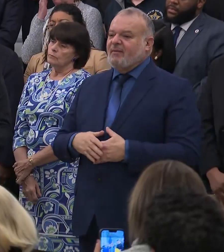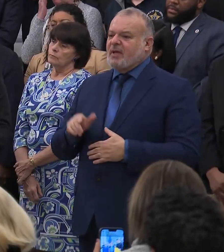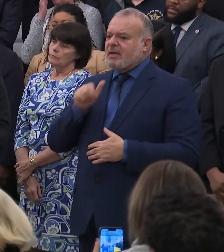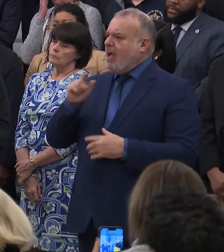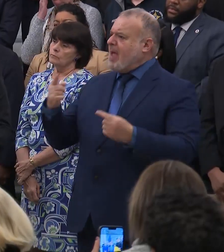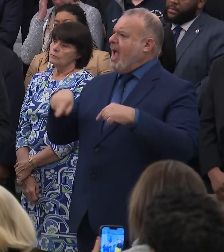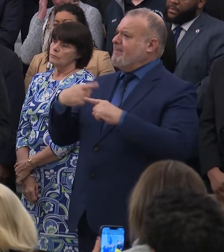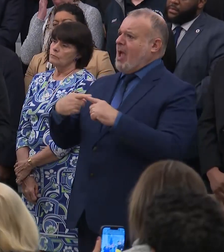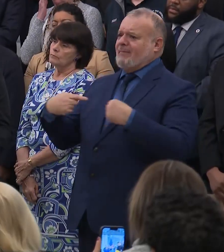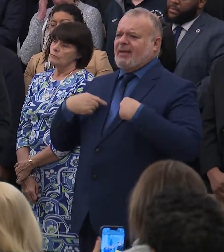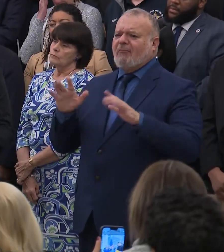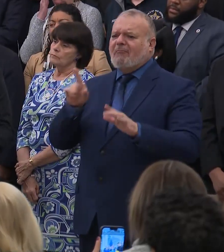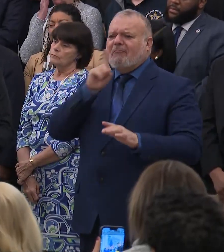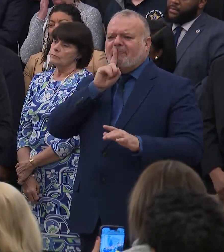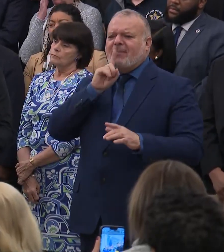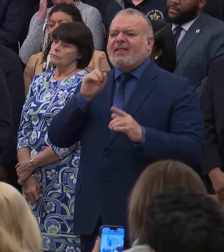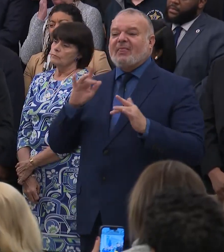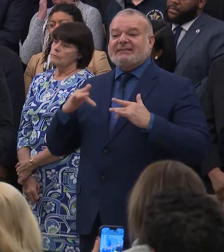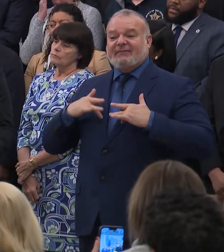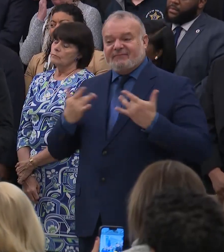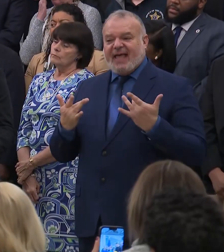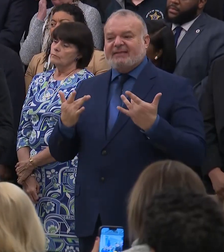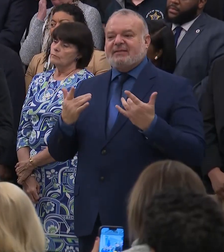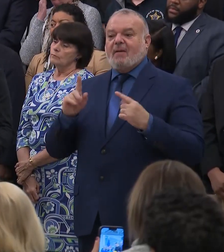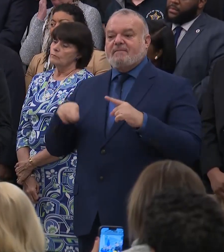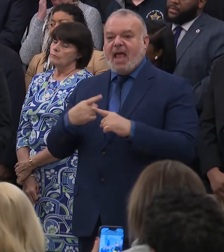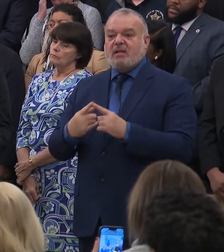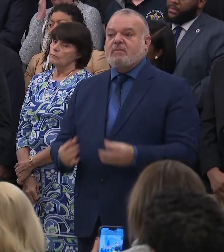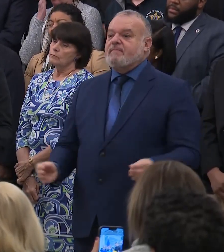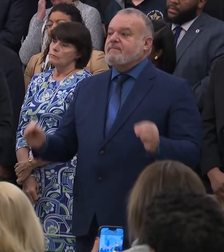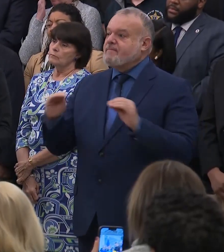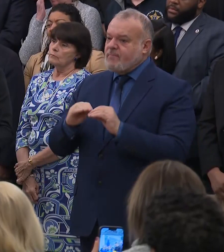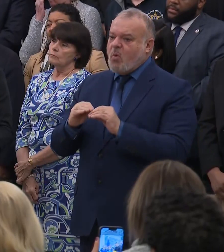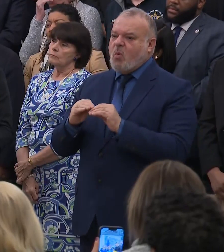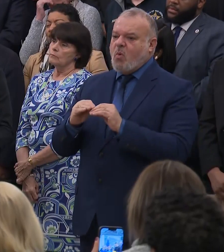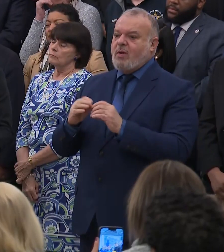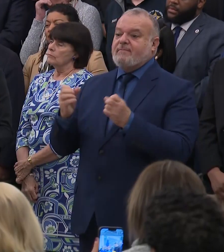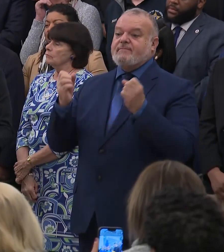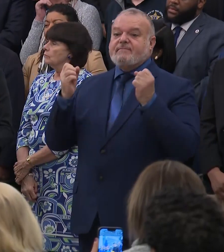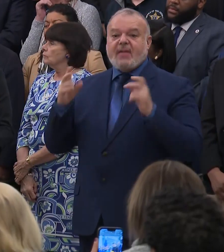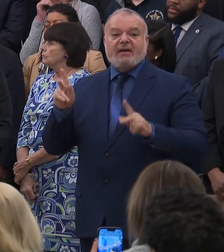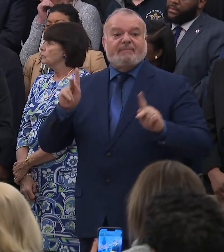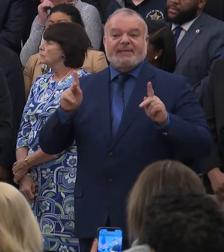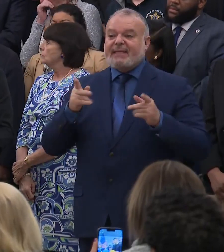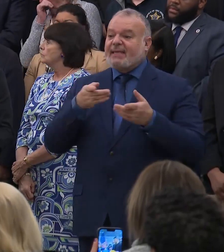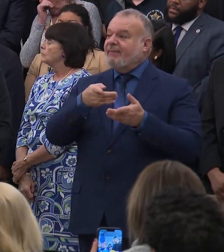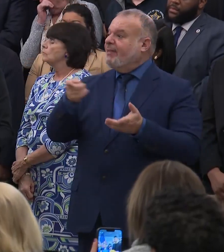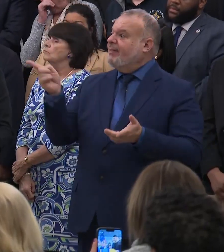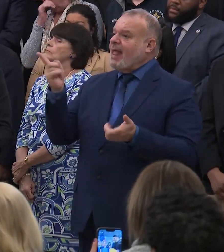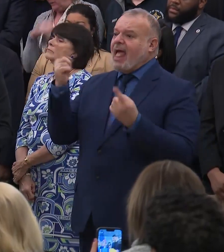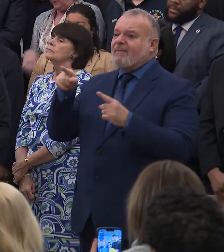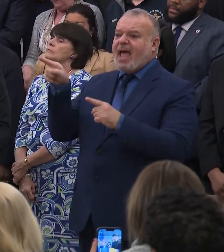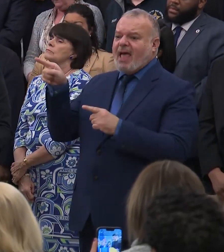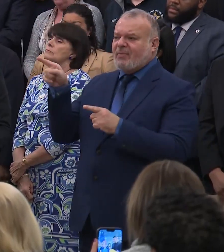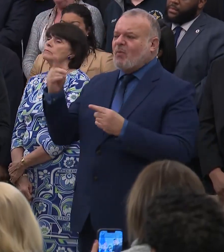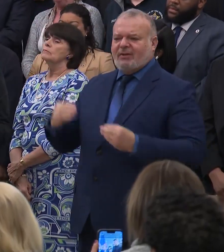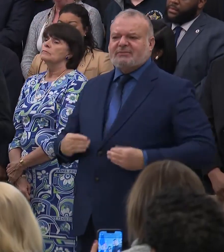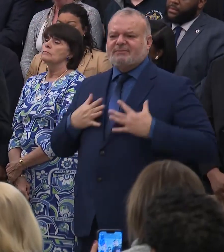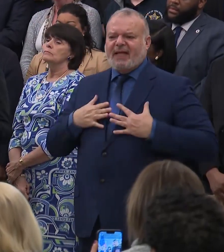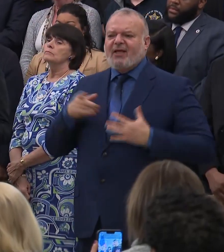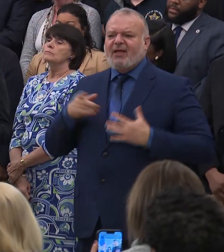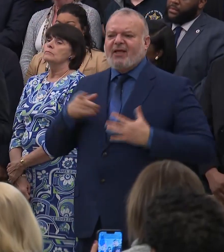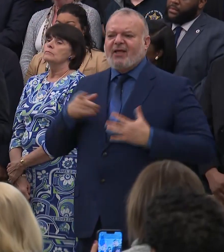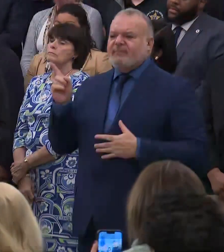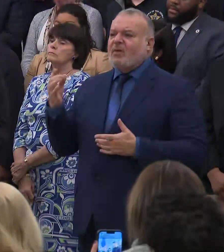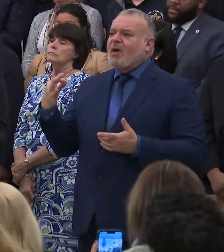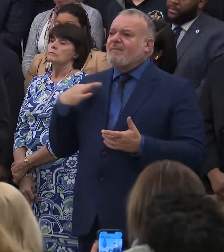than me. There are so many people like me who live in the shadows because they have things in their record that will disqualify them from certain jobs. Now that I'm able